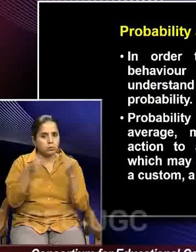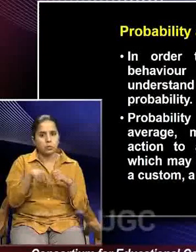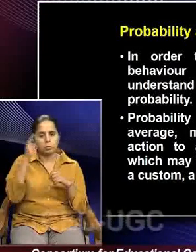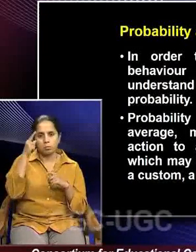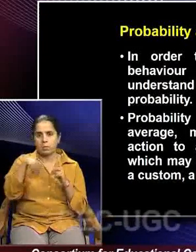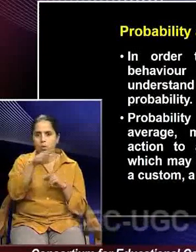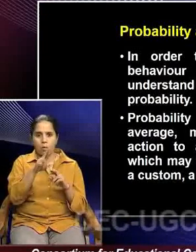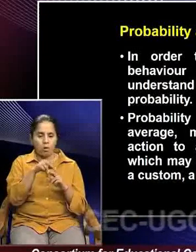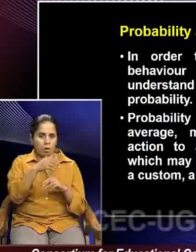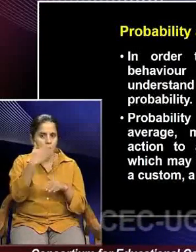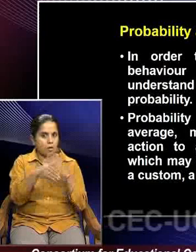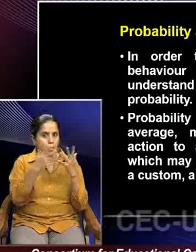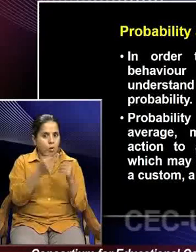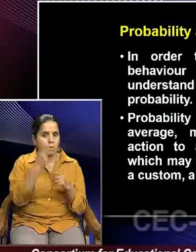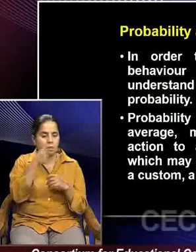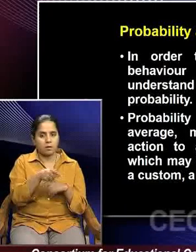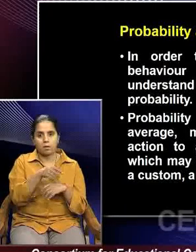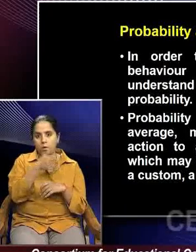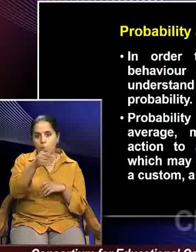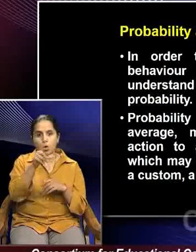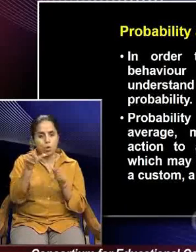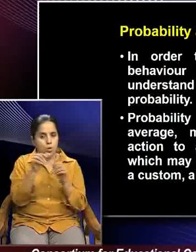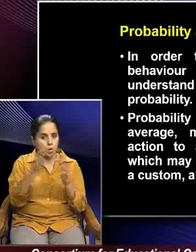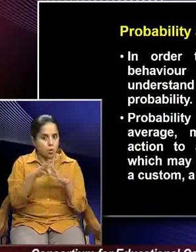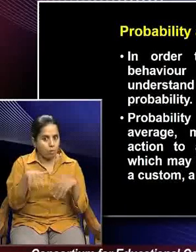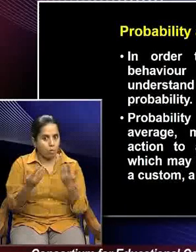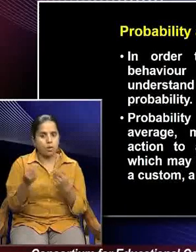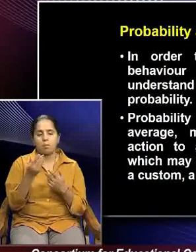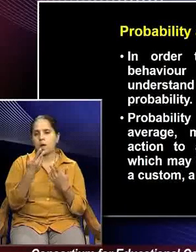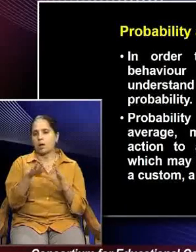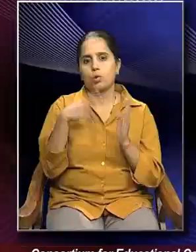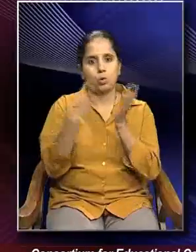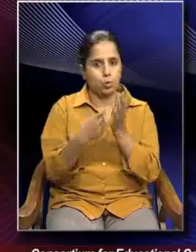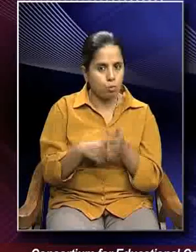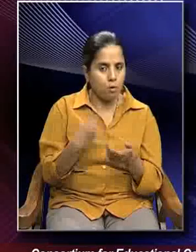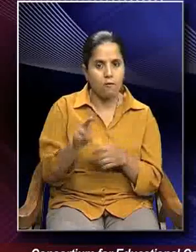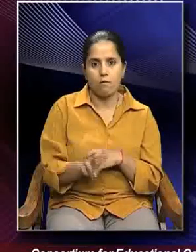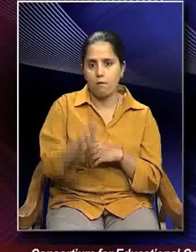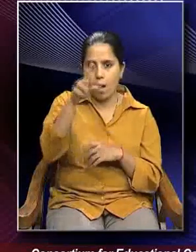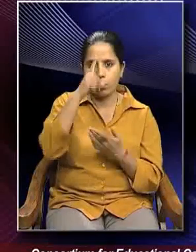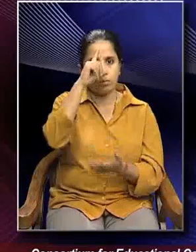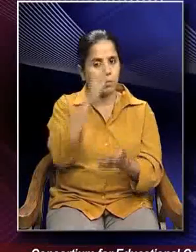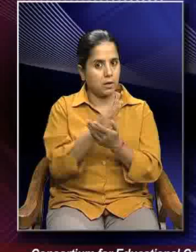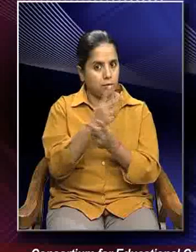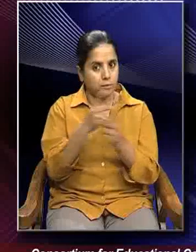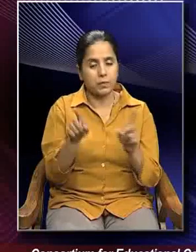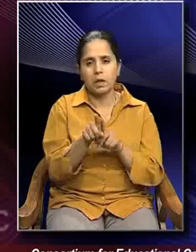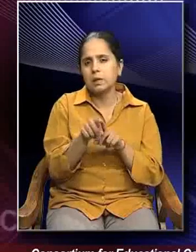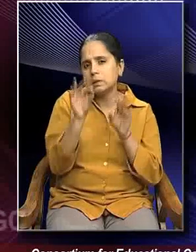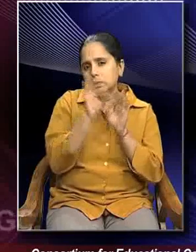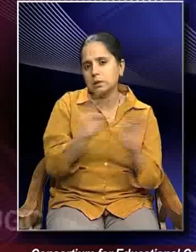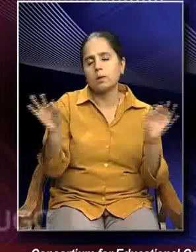precept which may take the form of a law, a custom, a value, or a belief. In simple